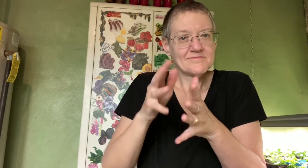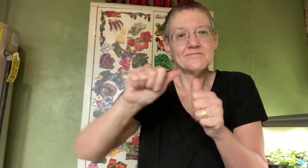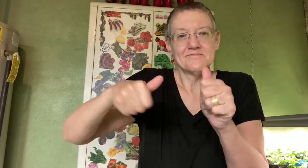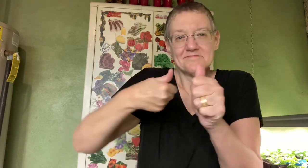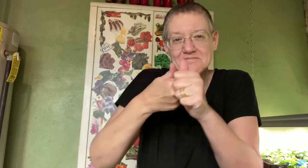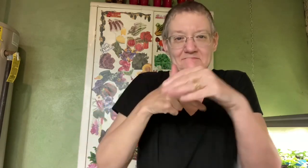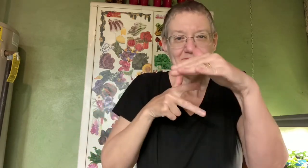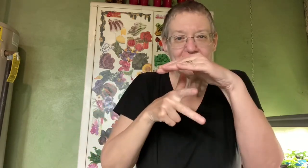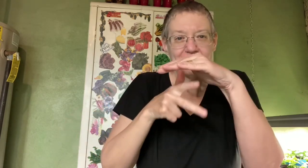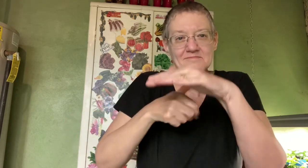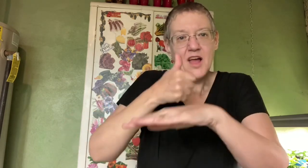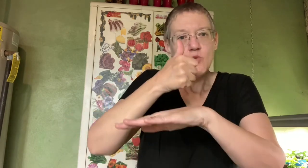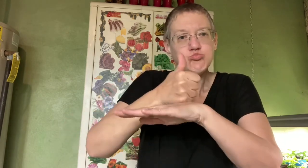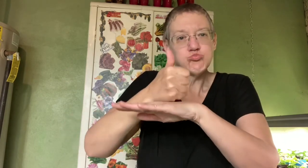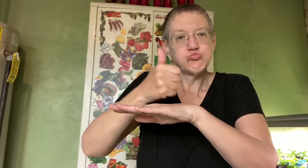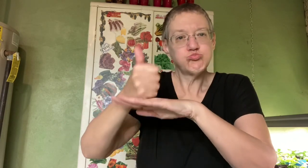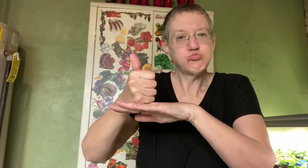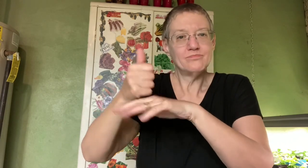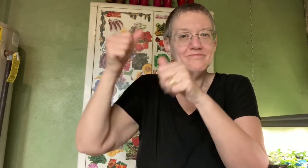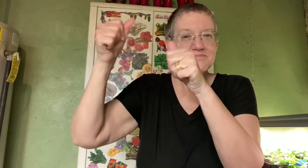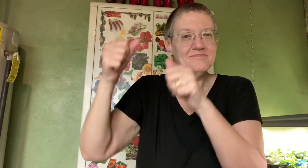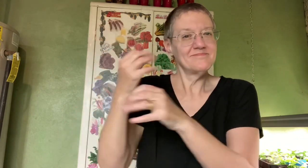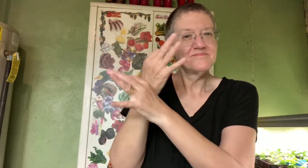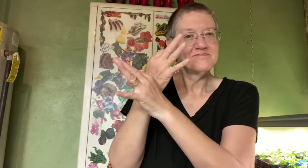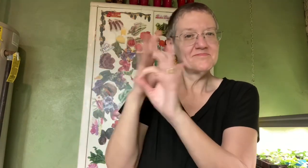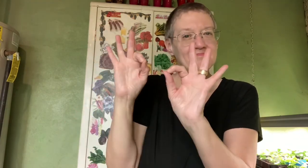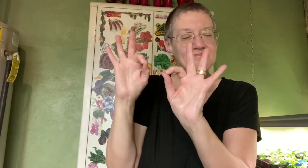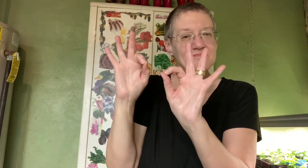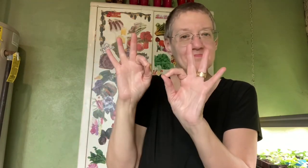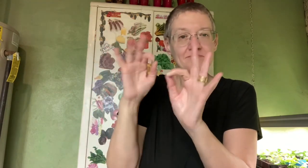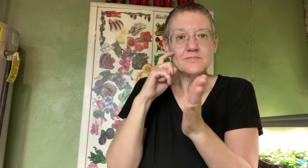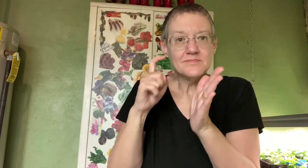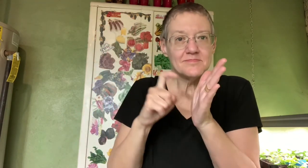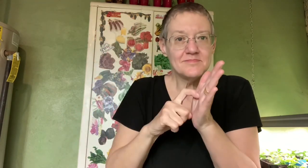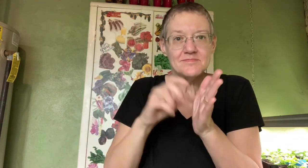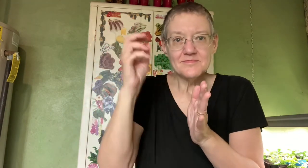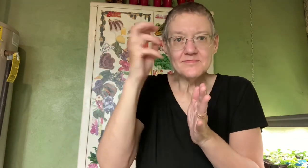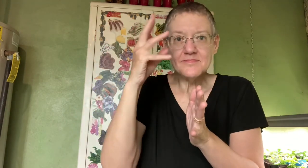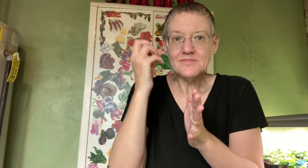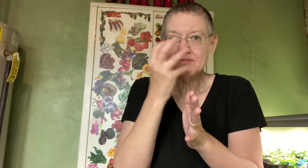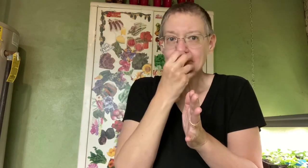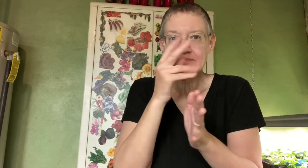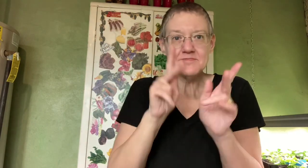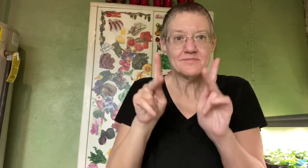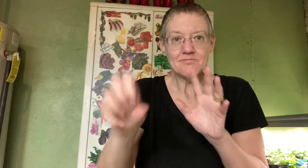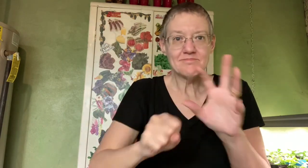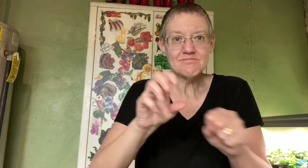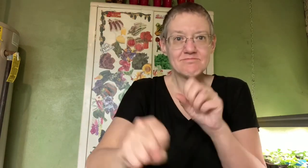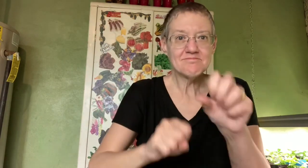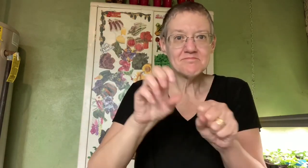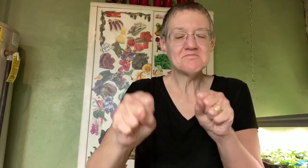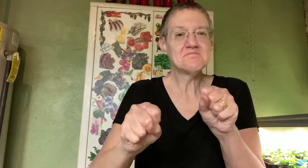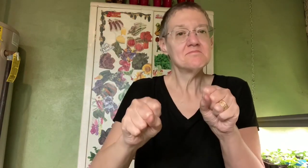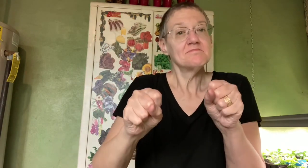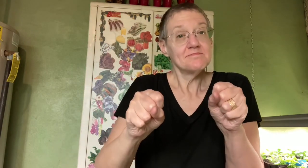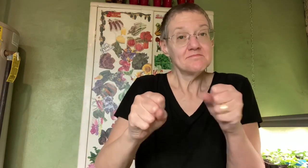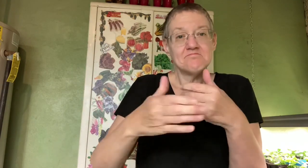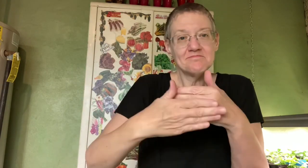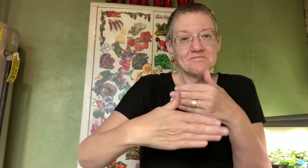plants I had, I set out behind the garage and posted a sign saying they were free. And I recognized people